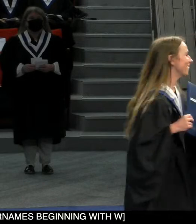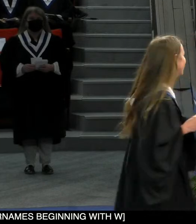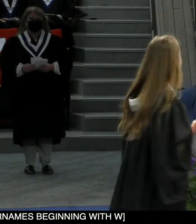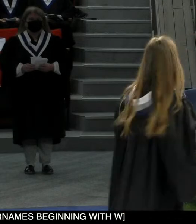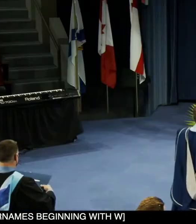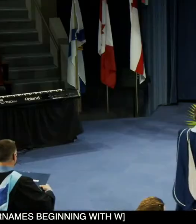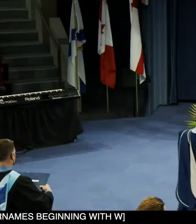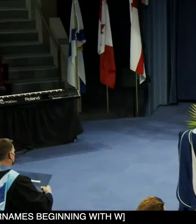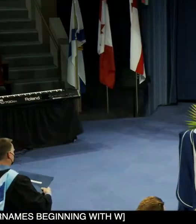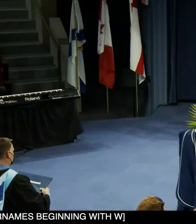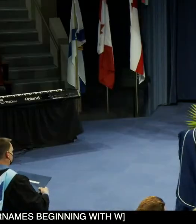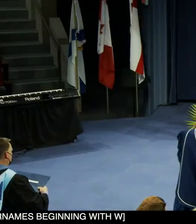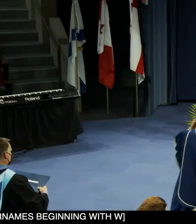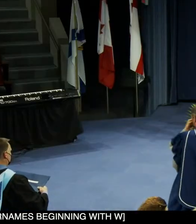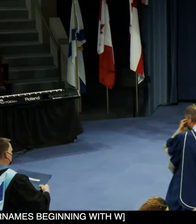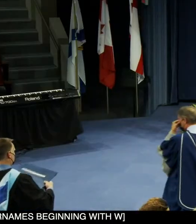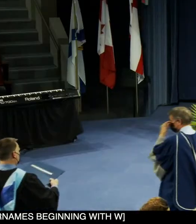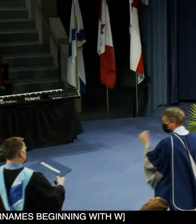Sarah Weston.